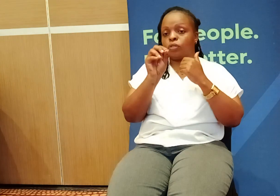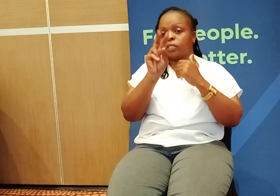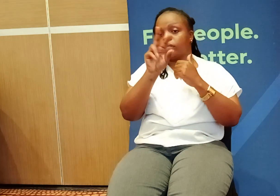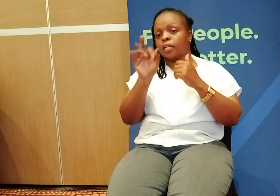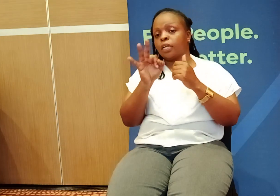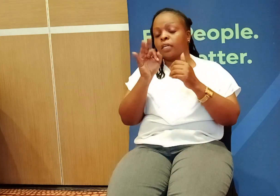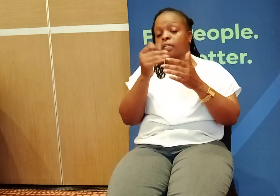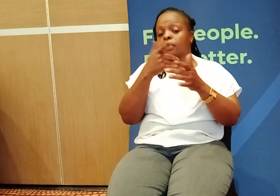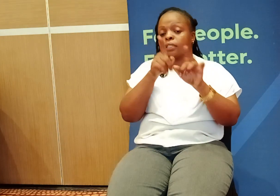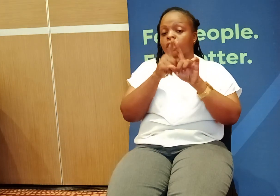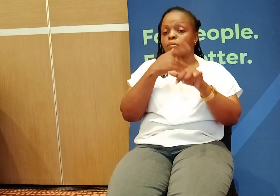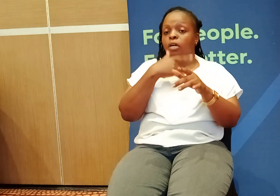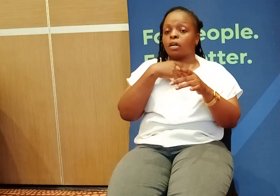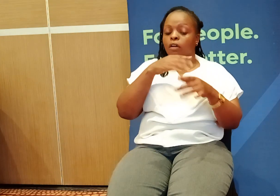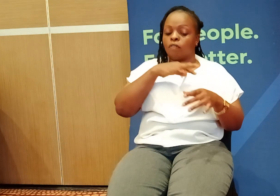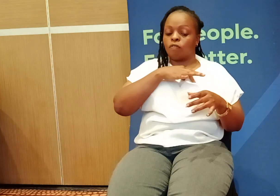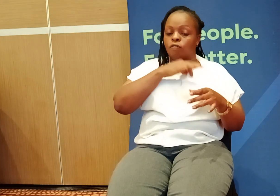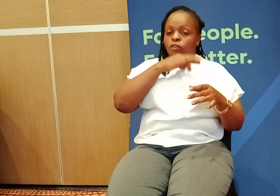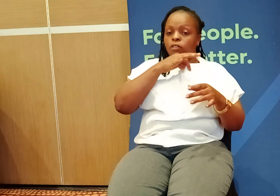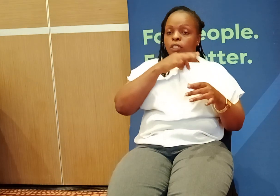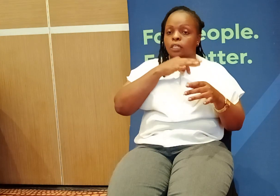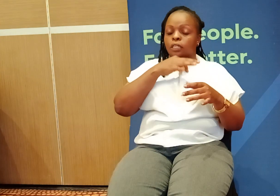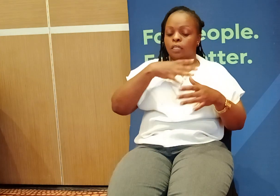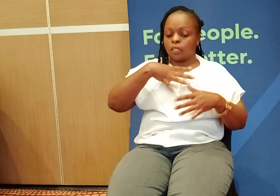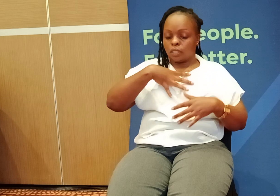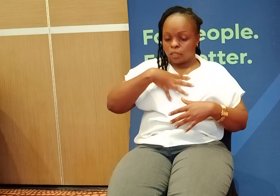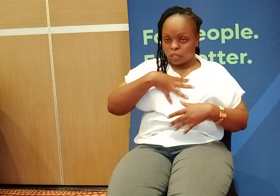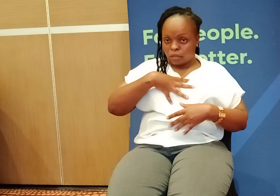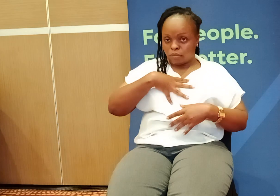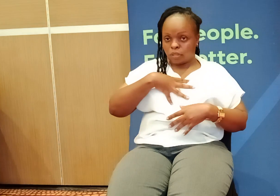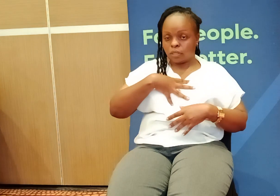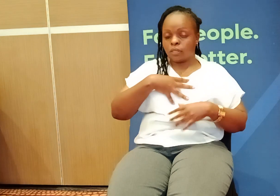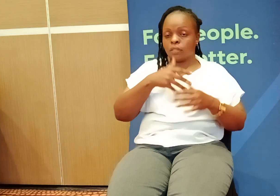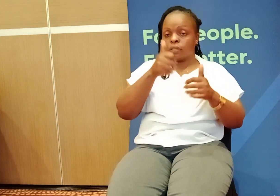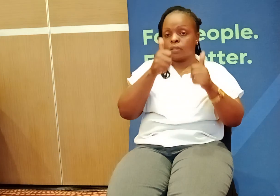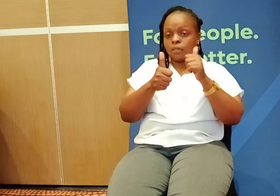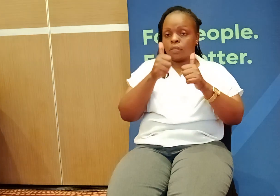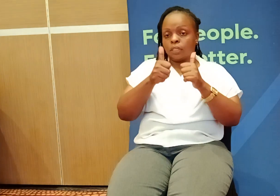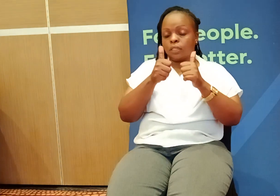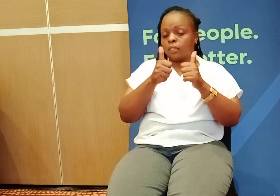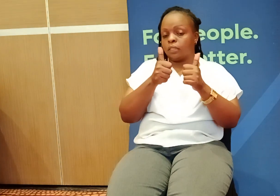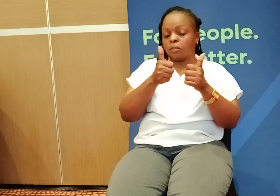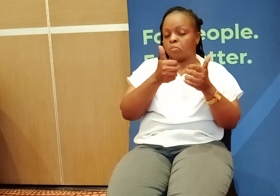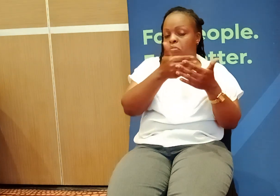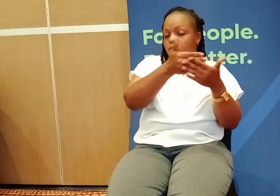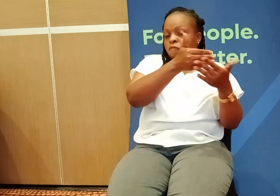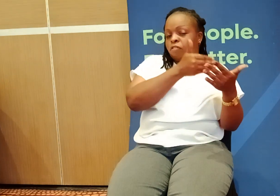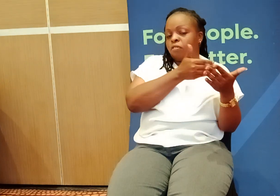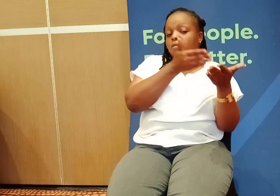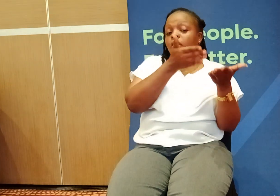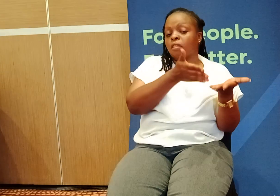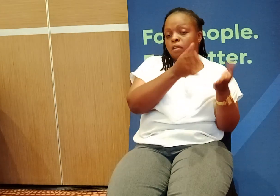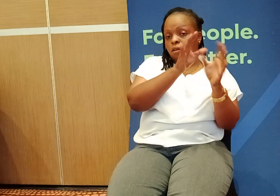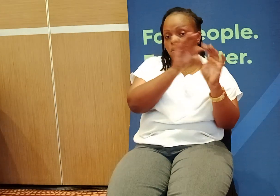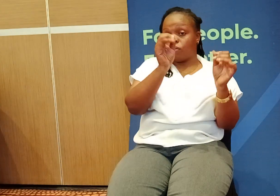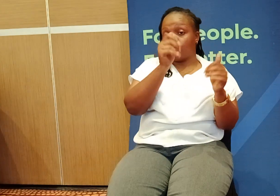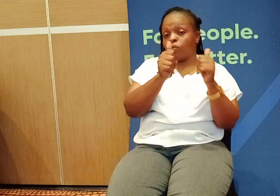did have voluntary early retirement, which was not there the previous year. That cost us about 2 billion